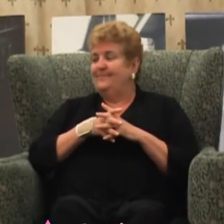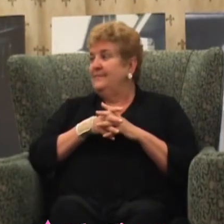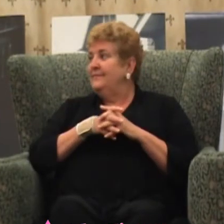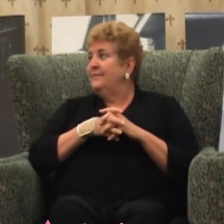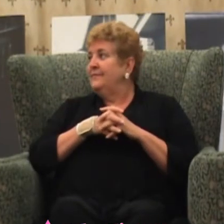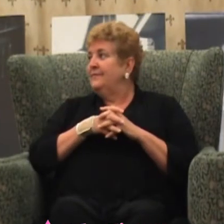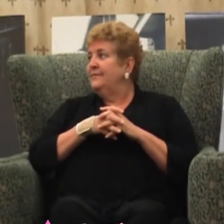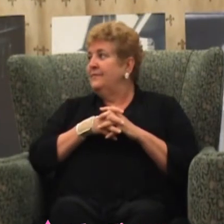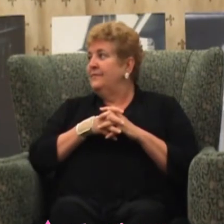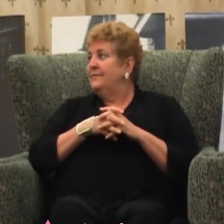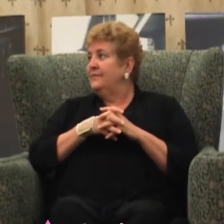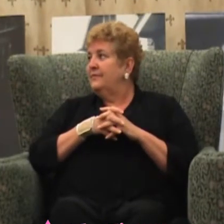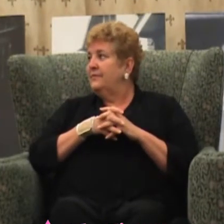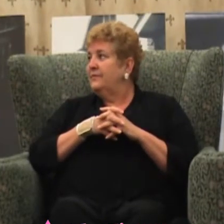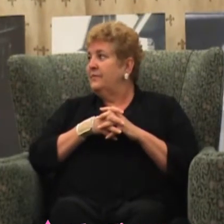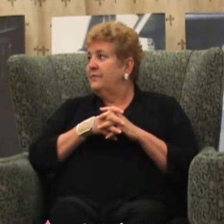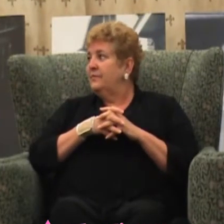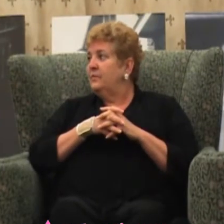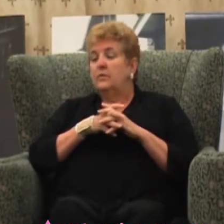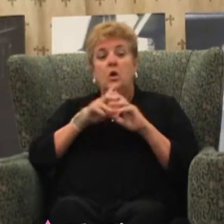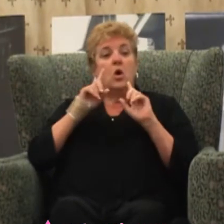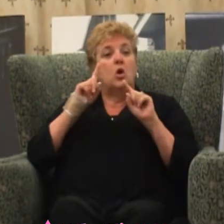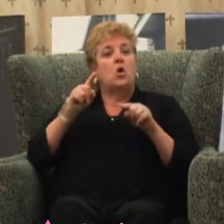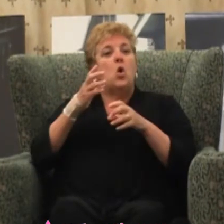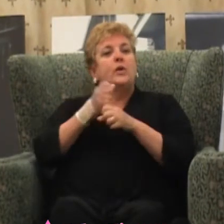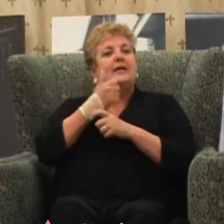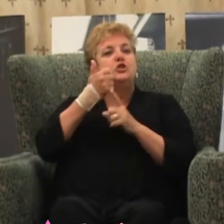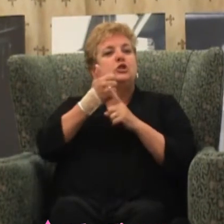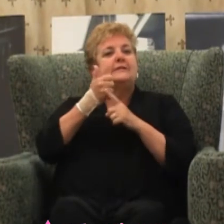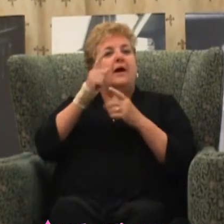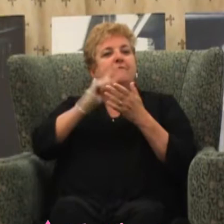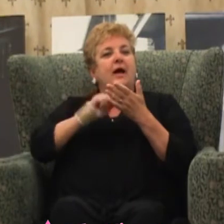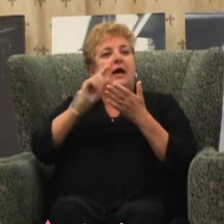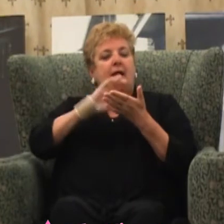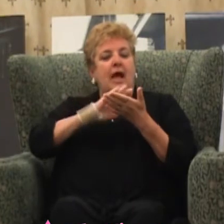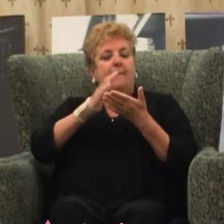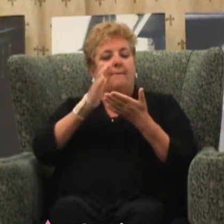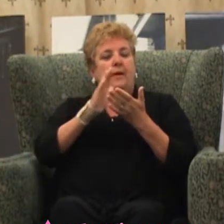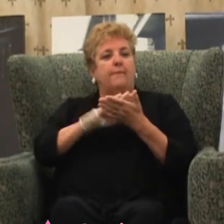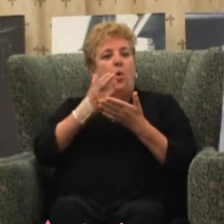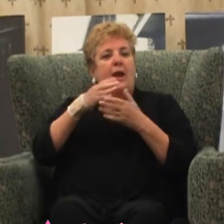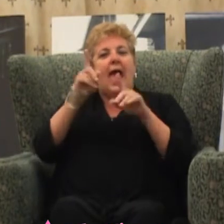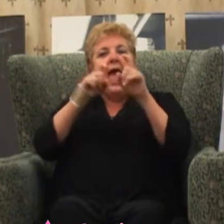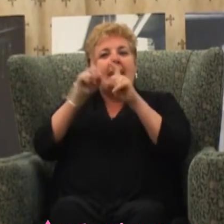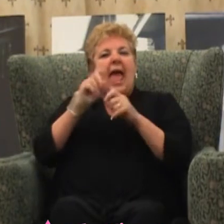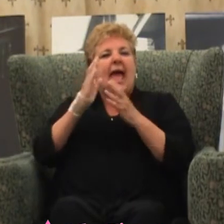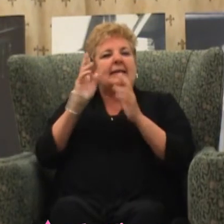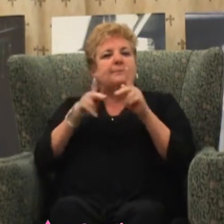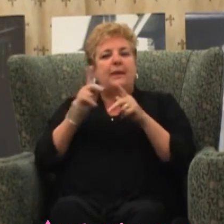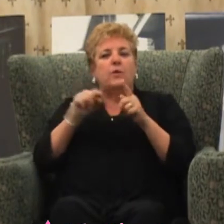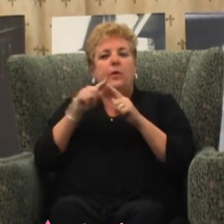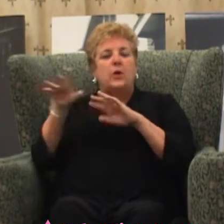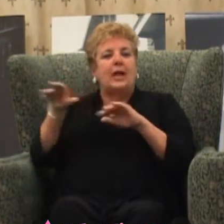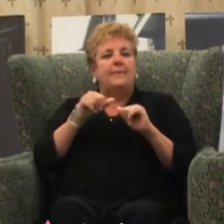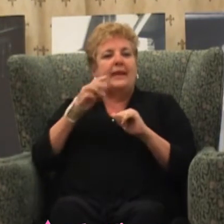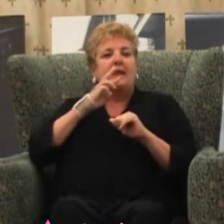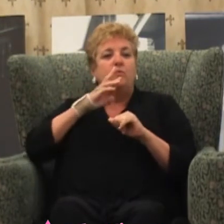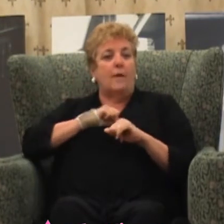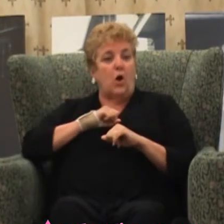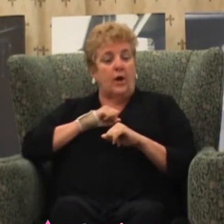You can check this one out. Go get yourself a clipboard and stand in front of a Walmart and stop people when they're coming out. Excuse me, I'm taking a survey.